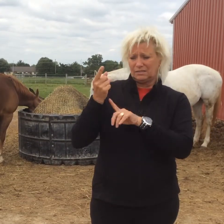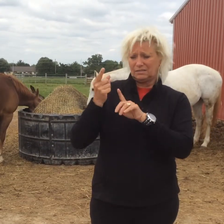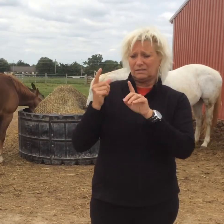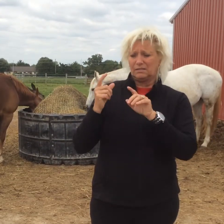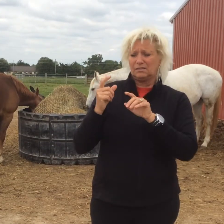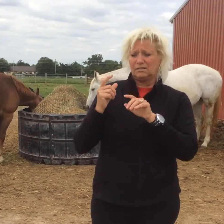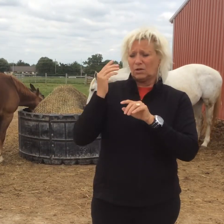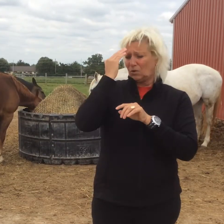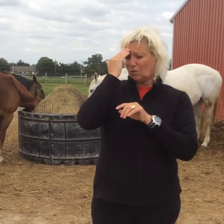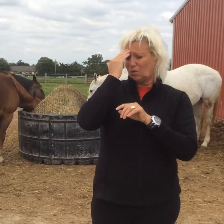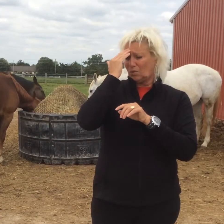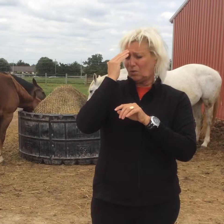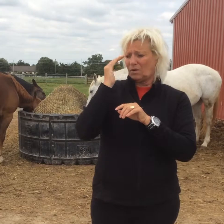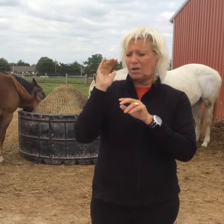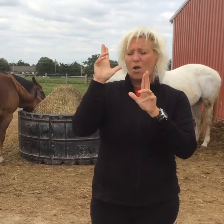You have a clinician